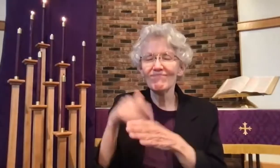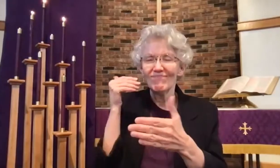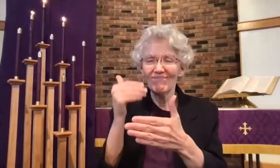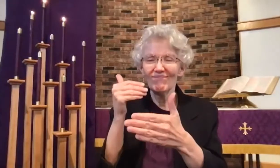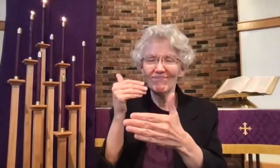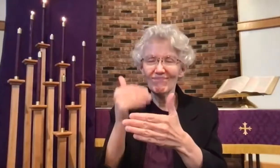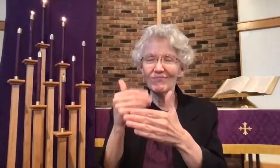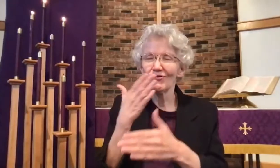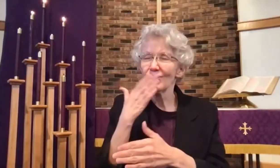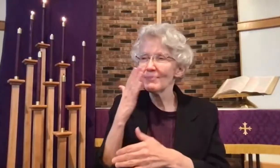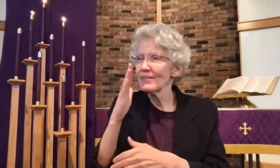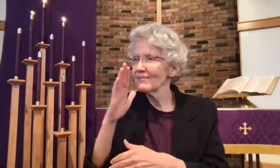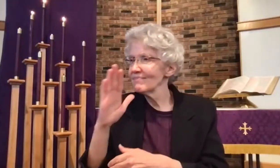Jesus came near Jerusalem.